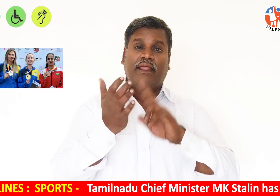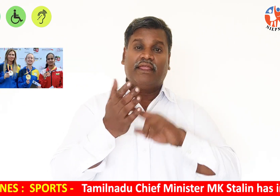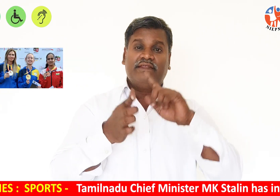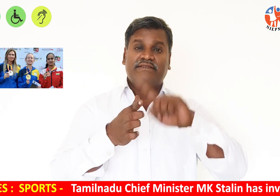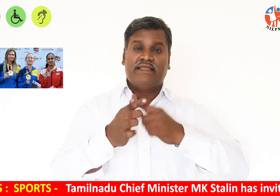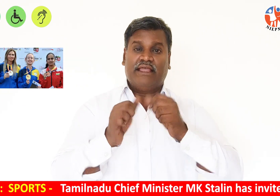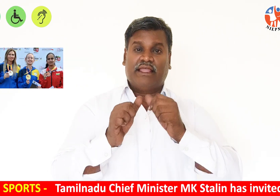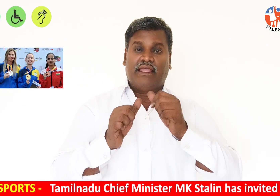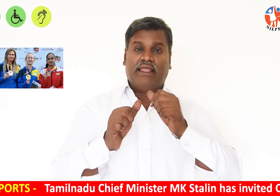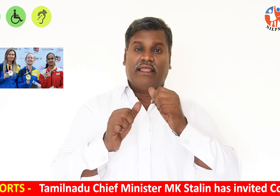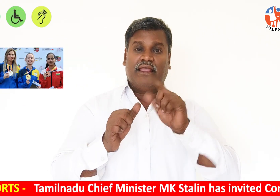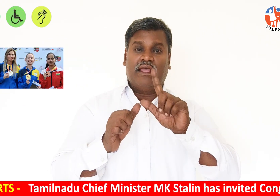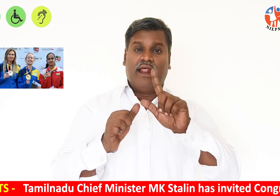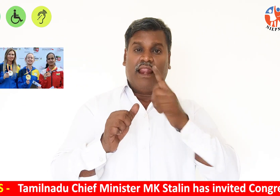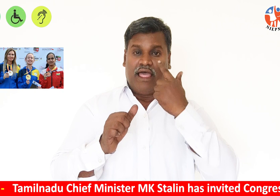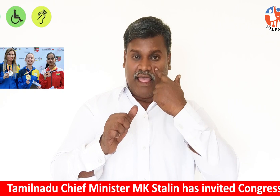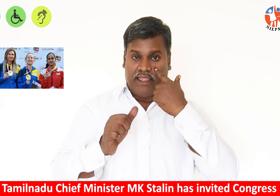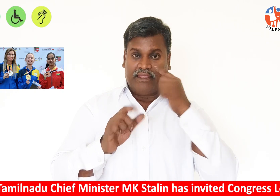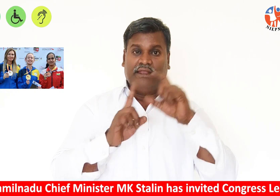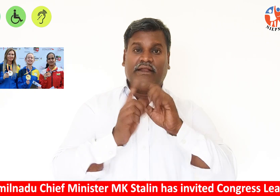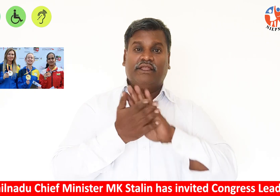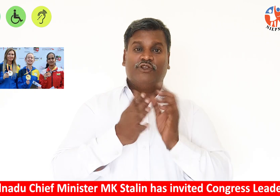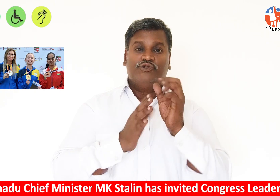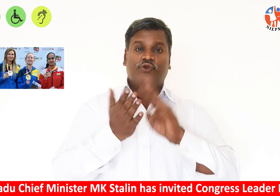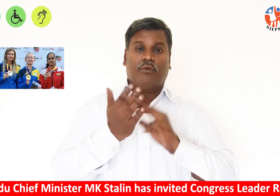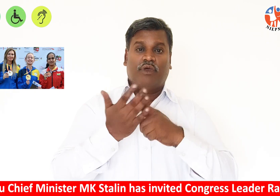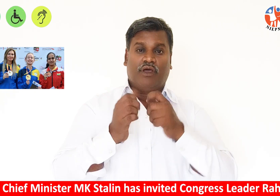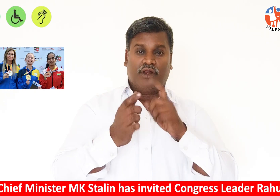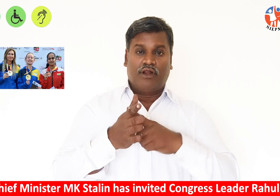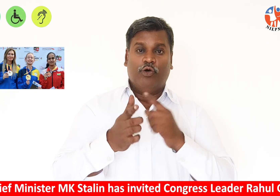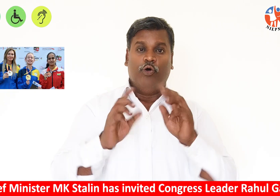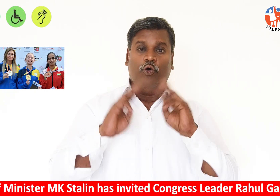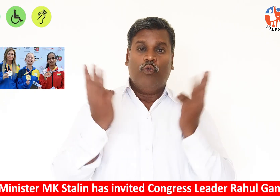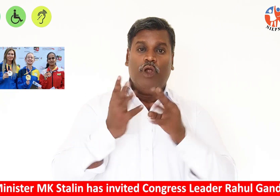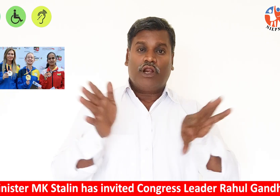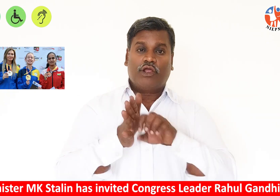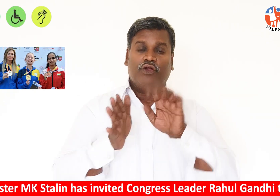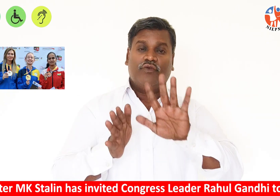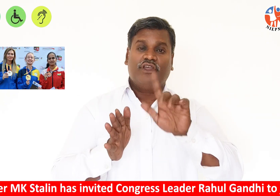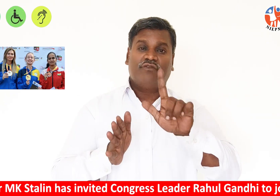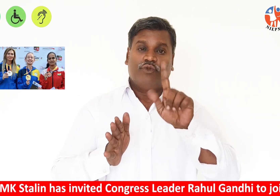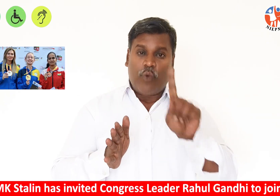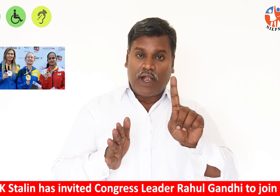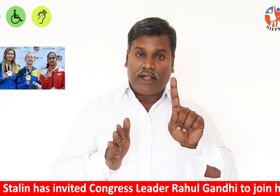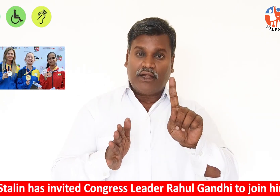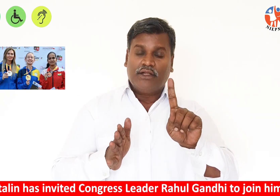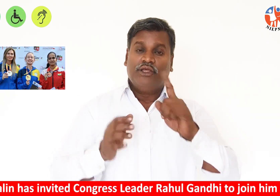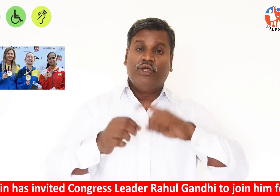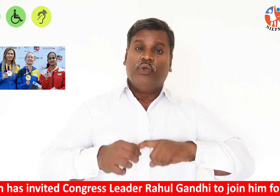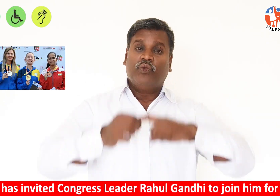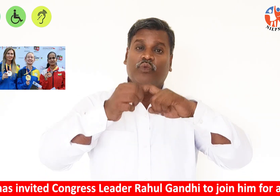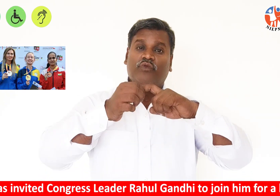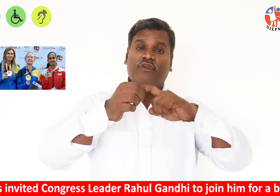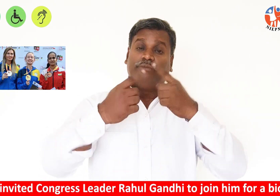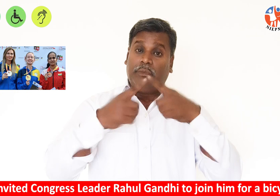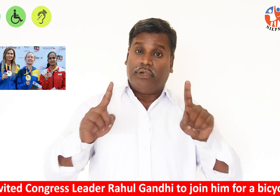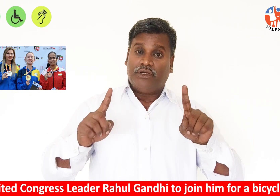Pranchali Dhumal shot a world record 571 in qualification but was pushed to the bronze medal in sports pistol by